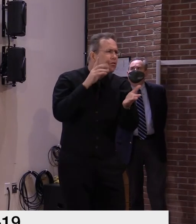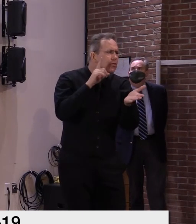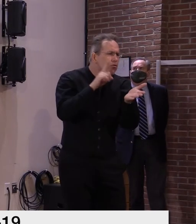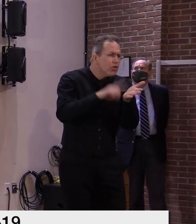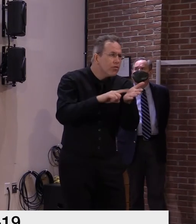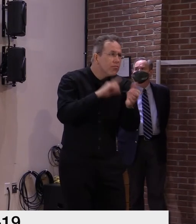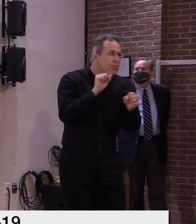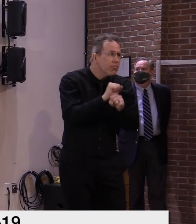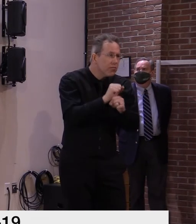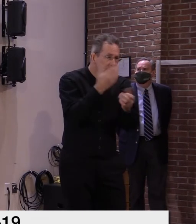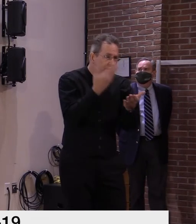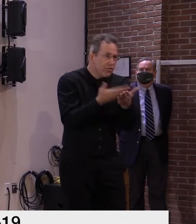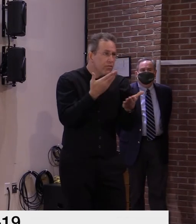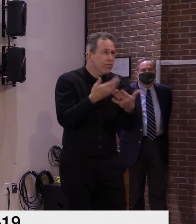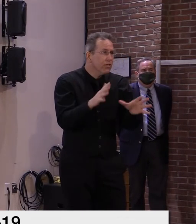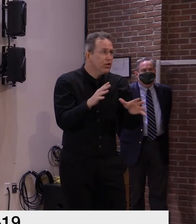share?